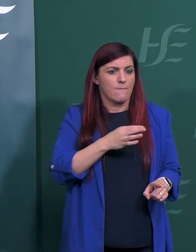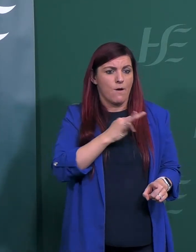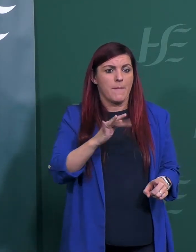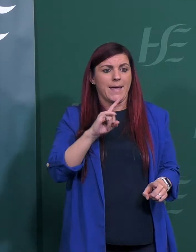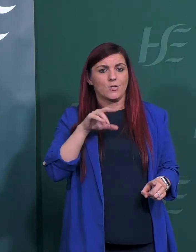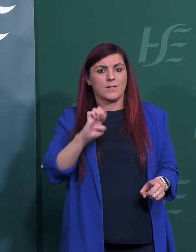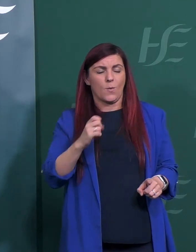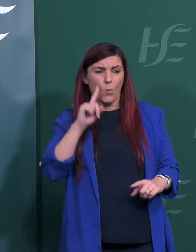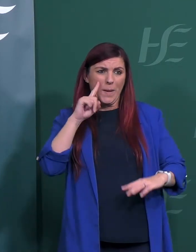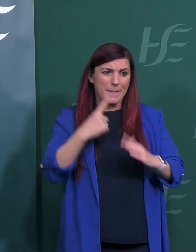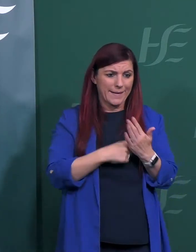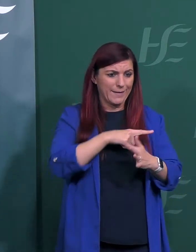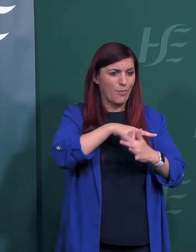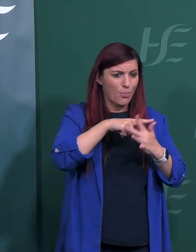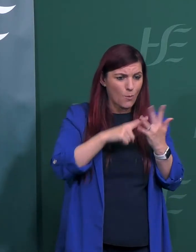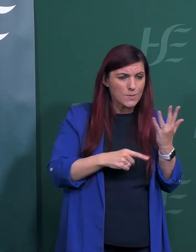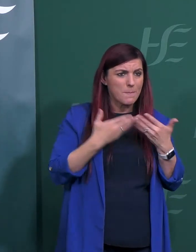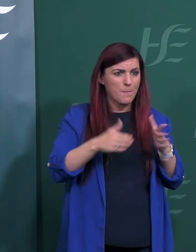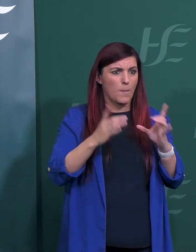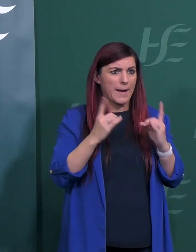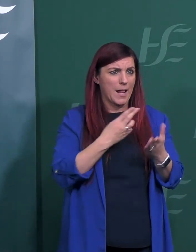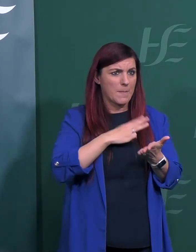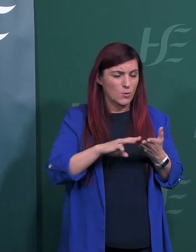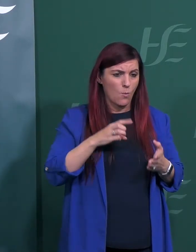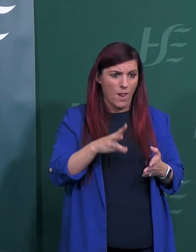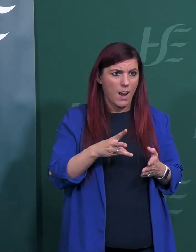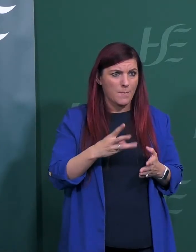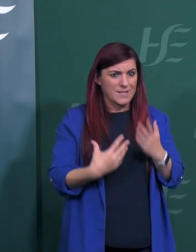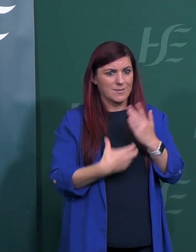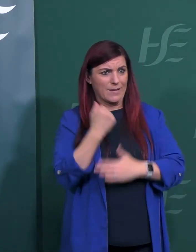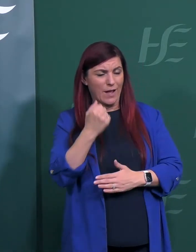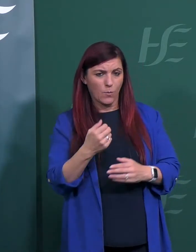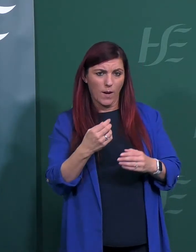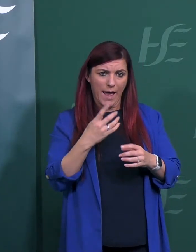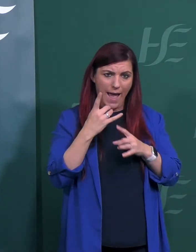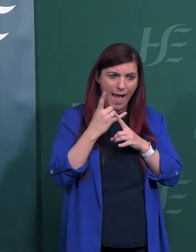these will work, and we believe this will help us turn it around.